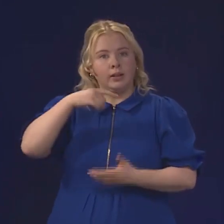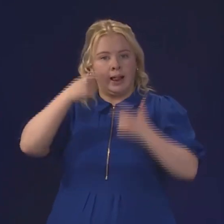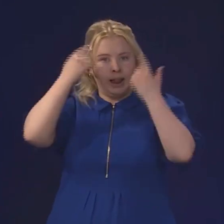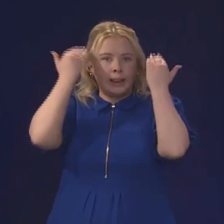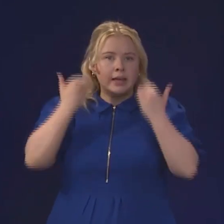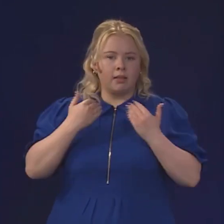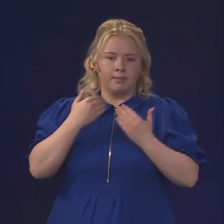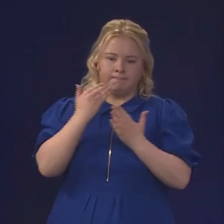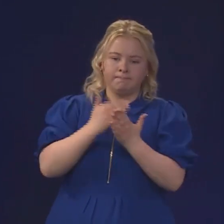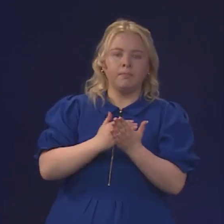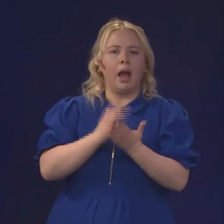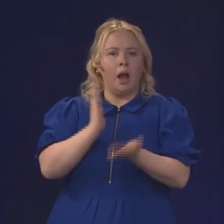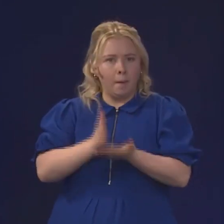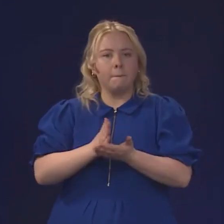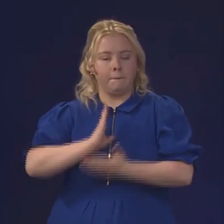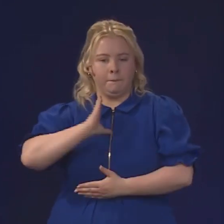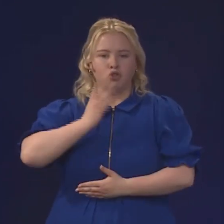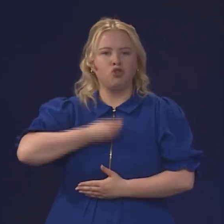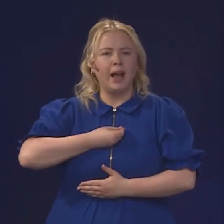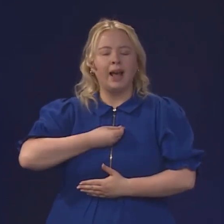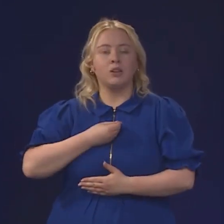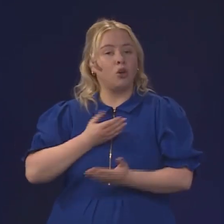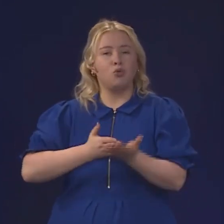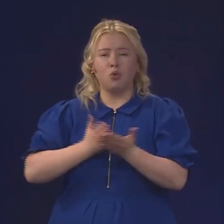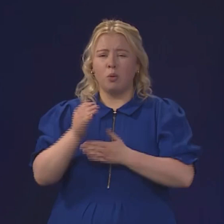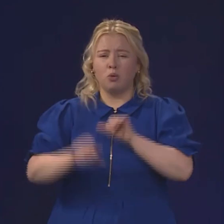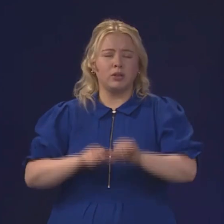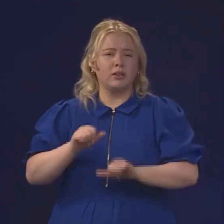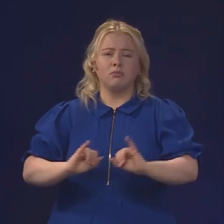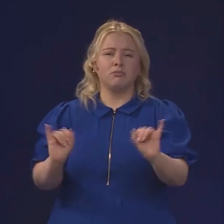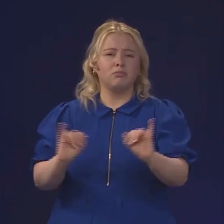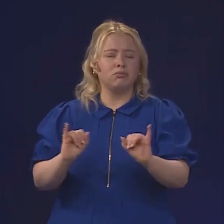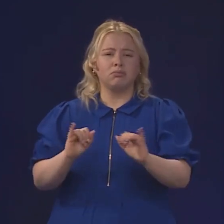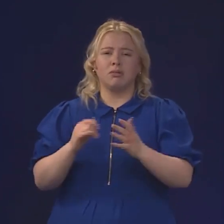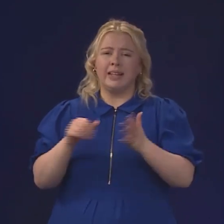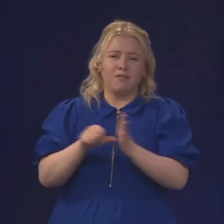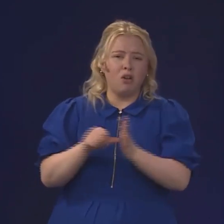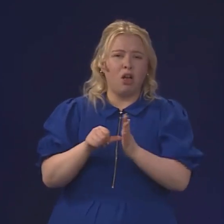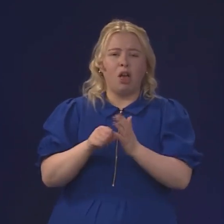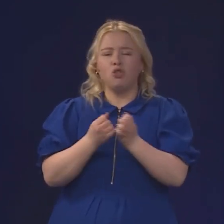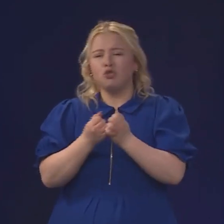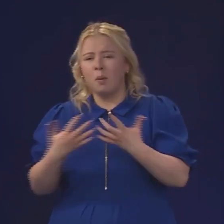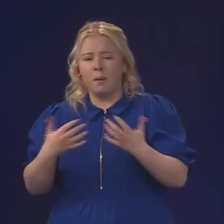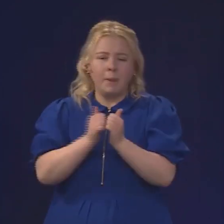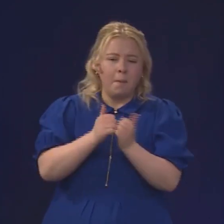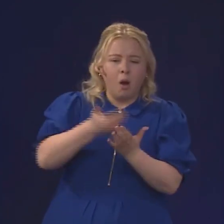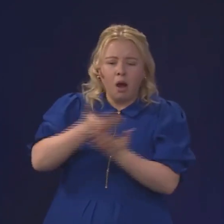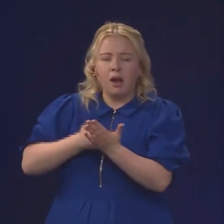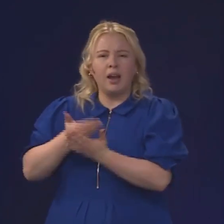it degrading and traumatic and overly bureaucratic. So it's not an ideology, it is about rights, and I think that is the